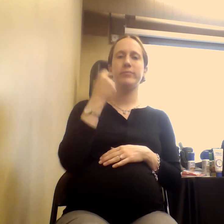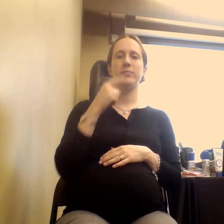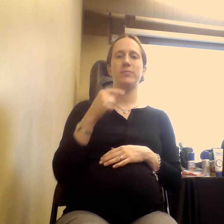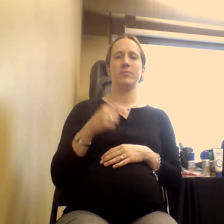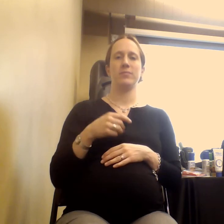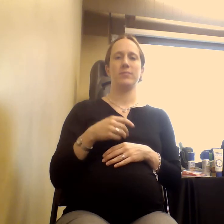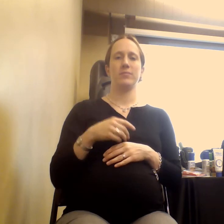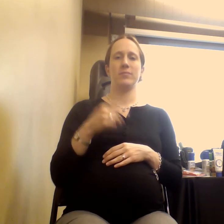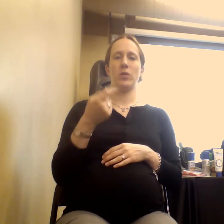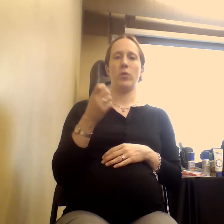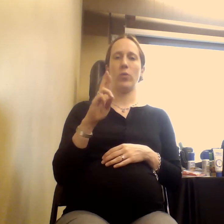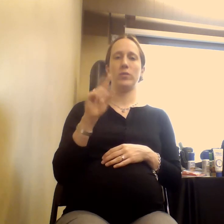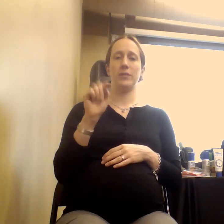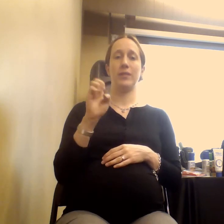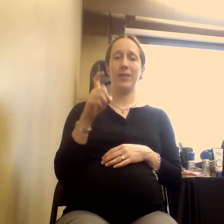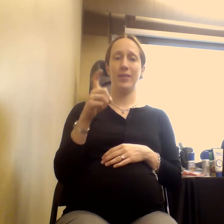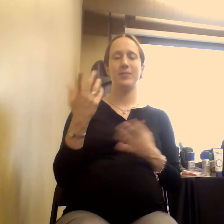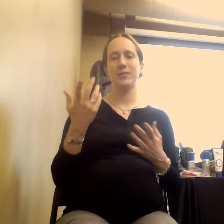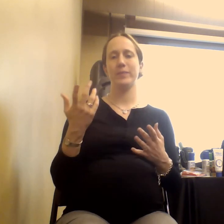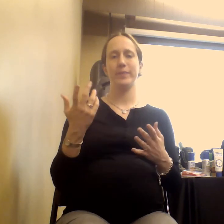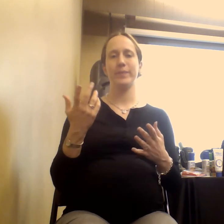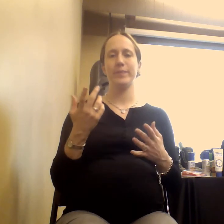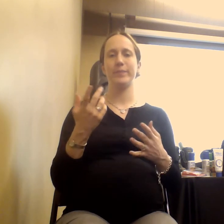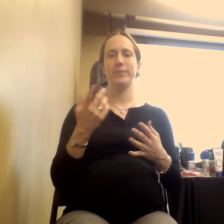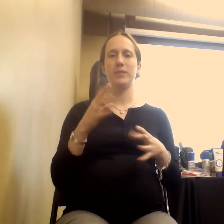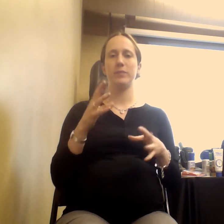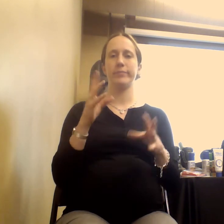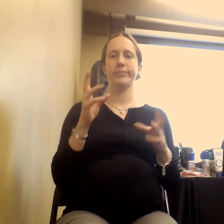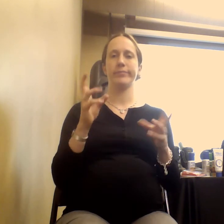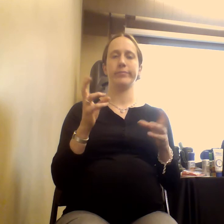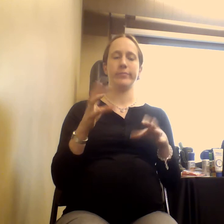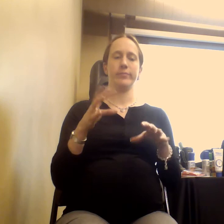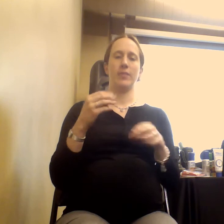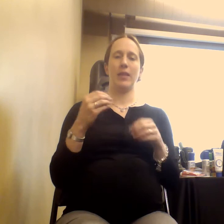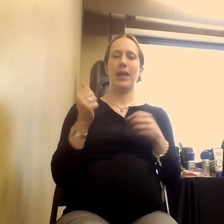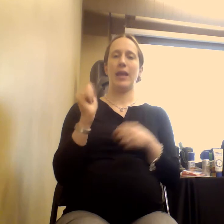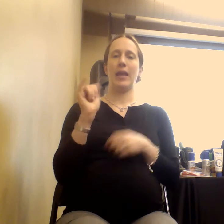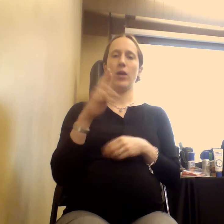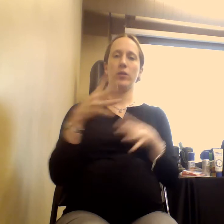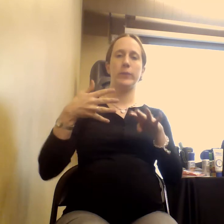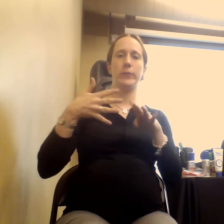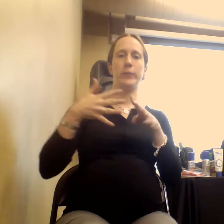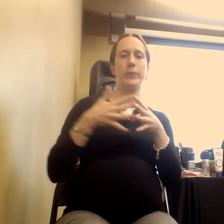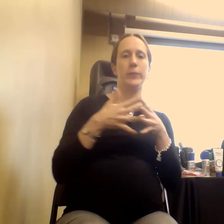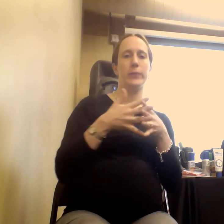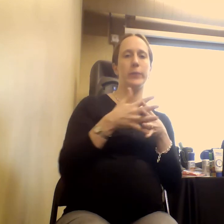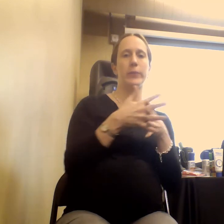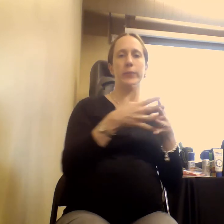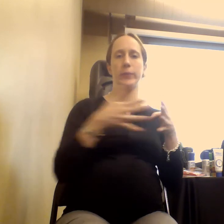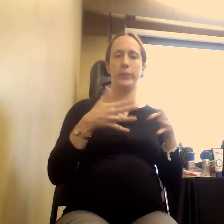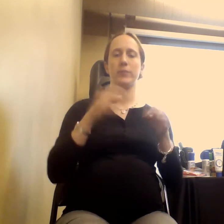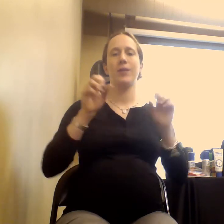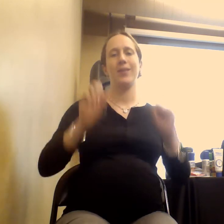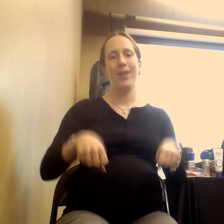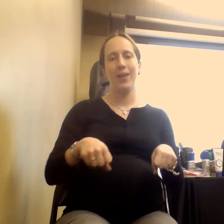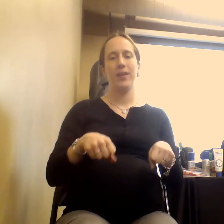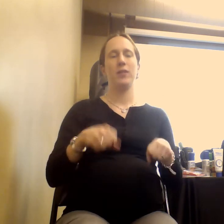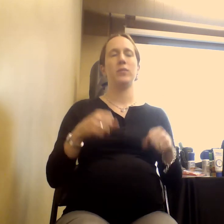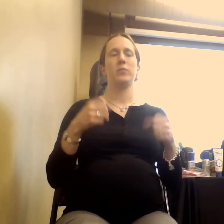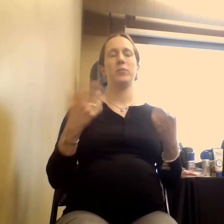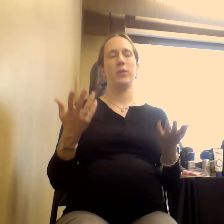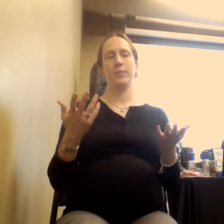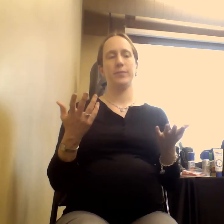be harder for vapor to get out. It can, and it does. It just takes a little longer. So some people in a tropical environment want something like this,